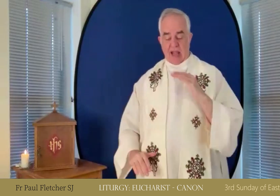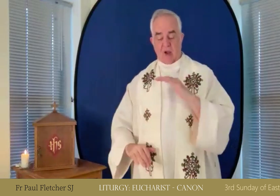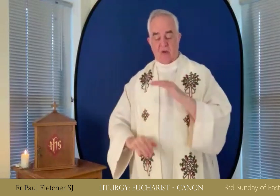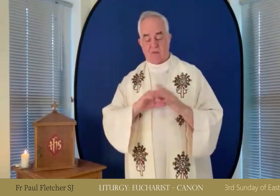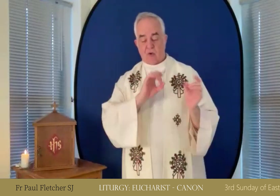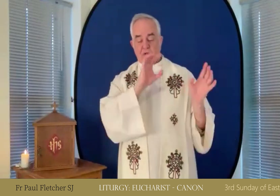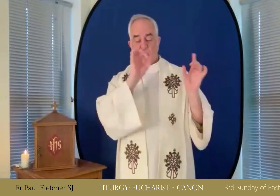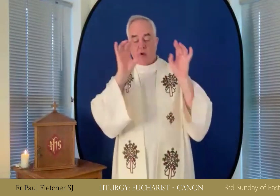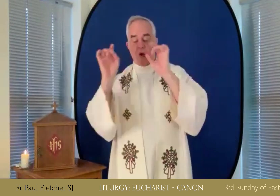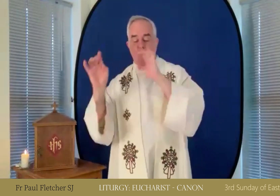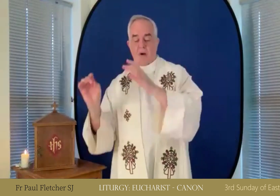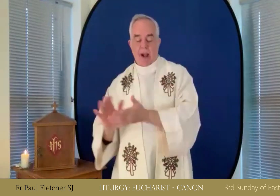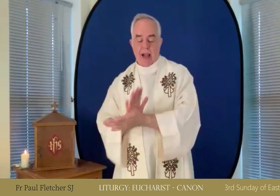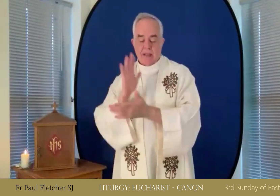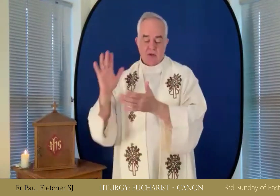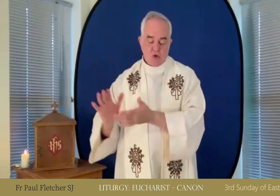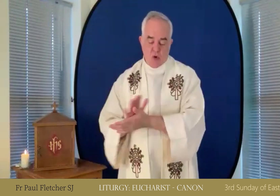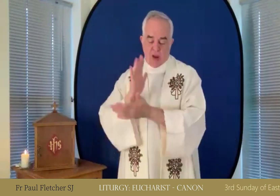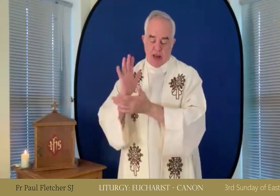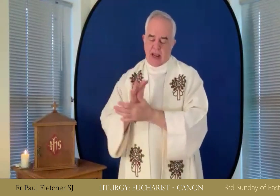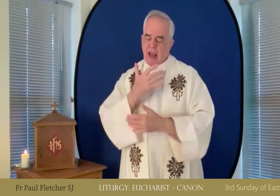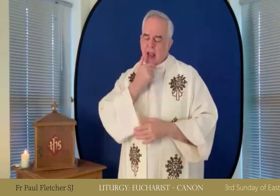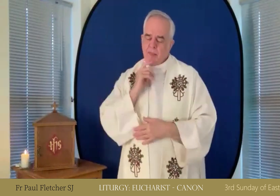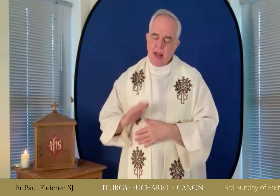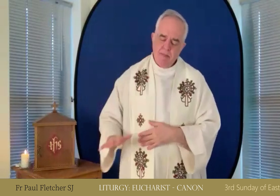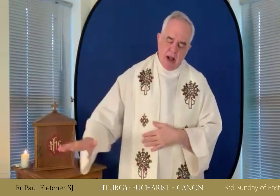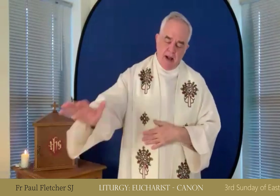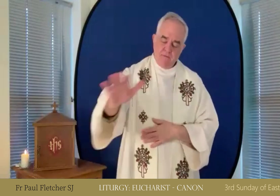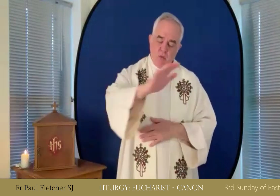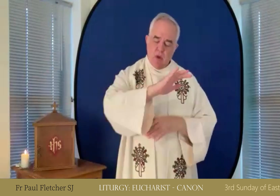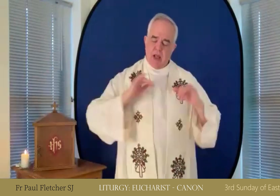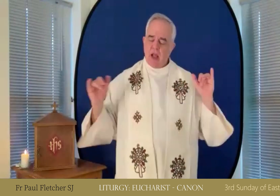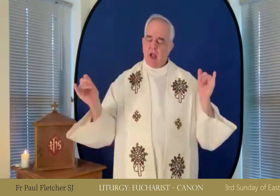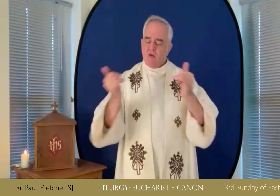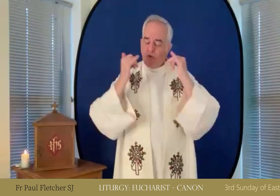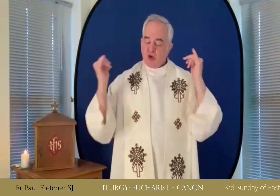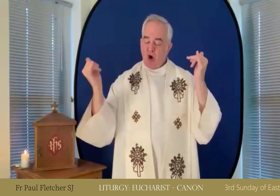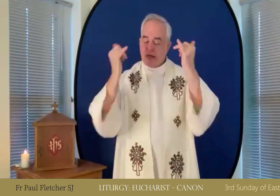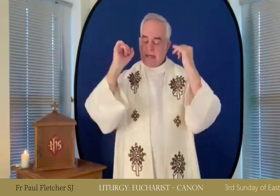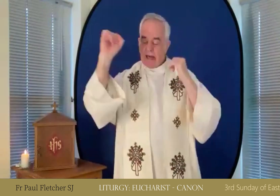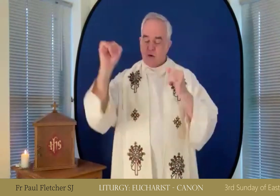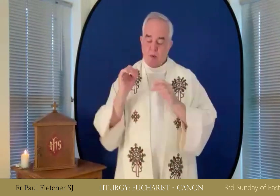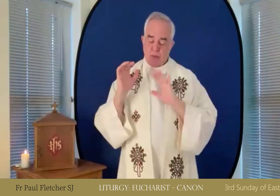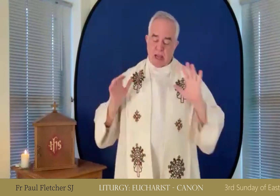Now for our pastor joy, keep us everywhere, rejoice in your